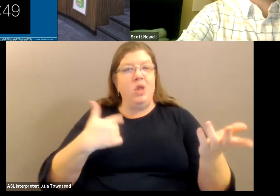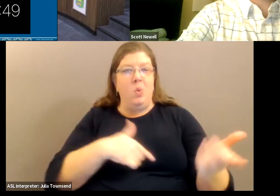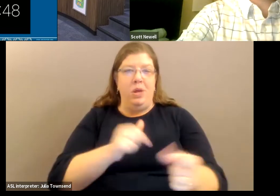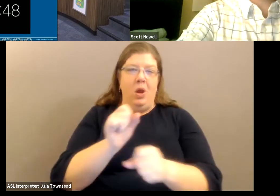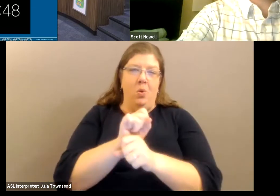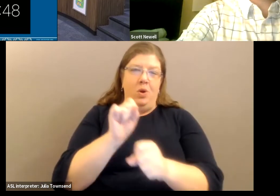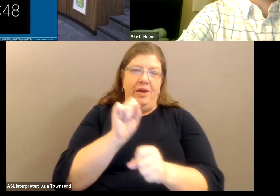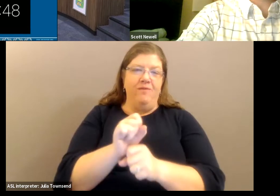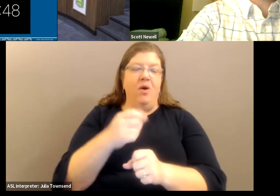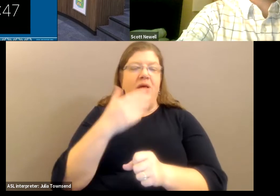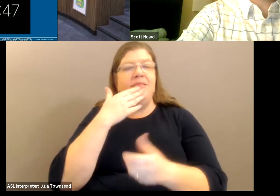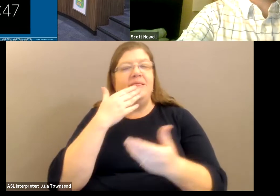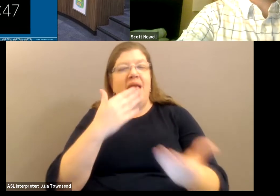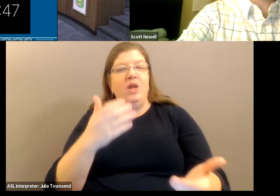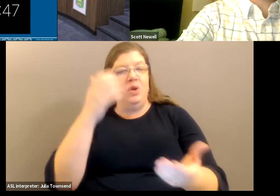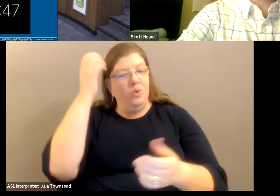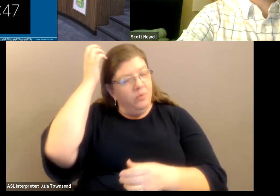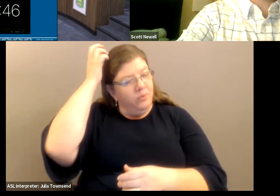for. Thank you.